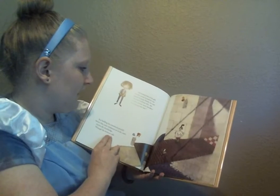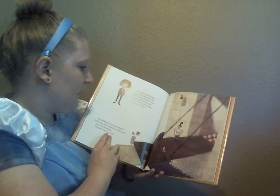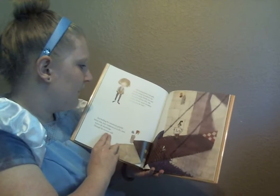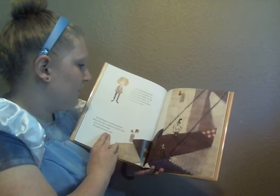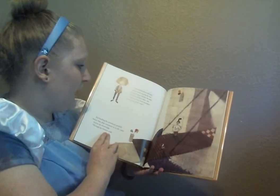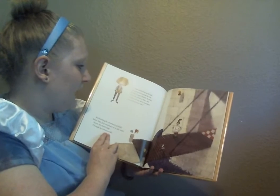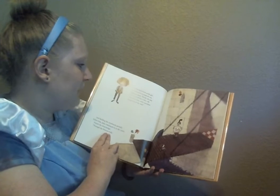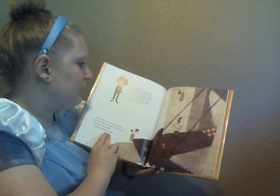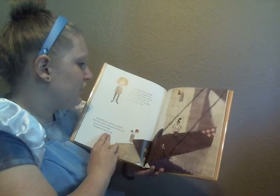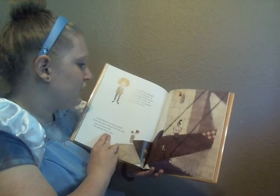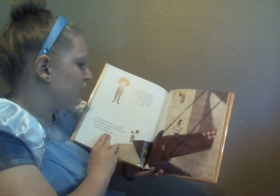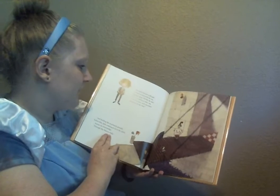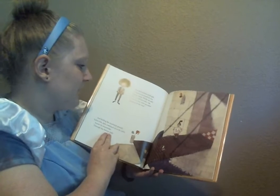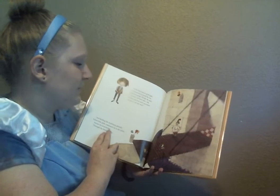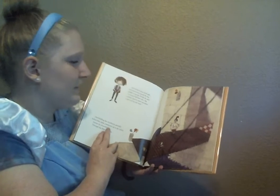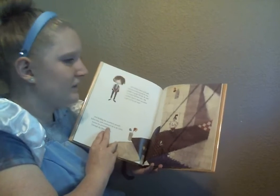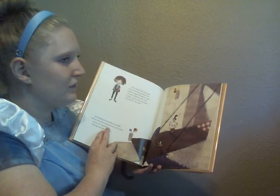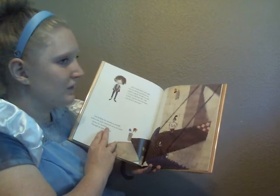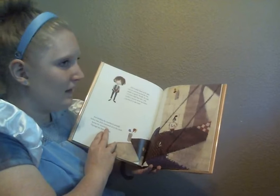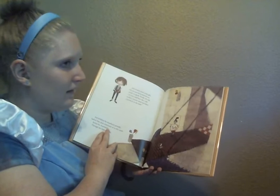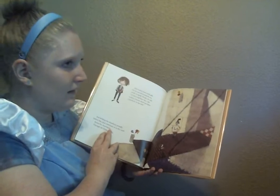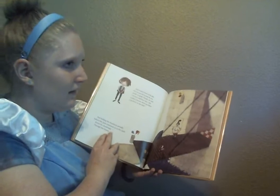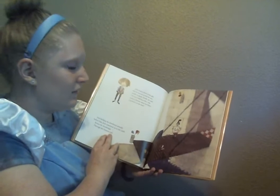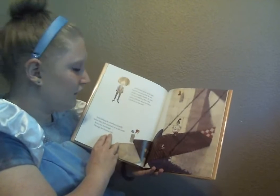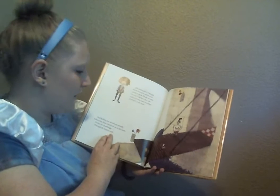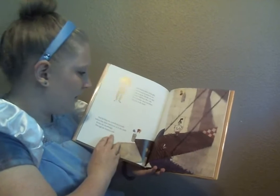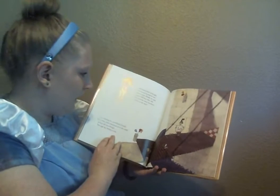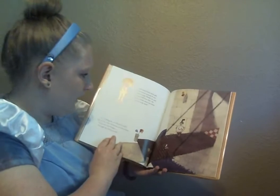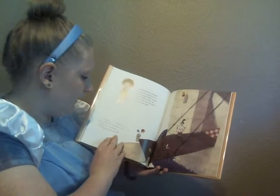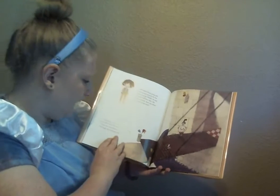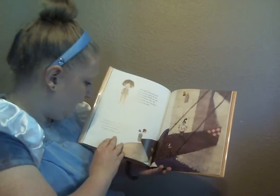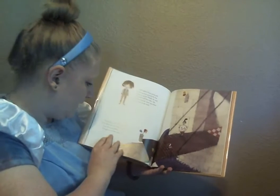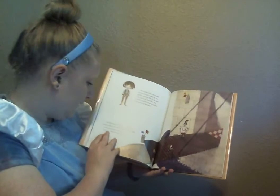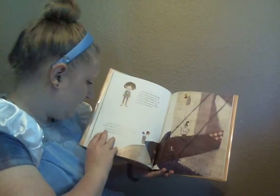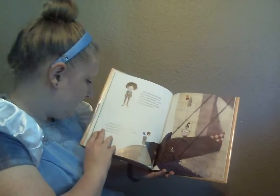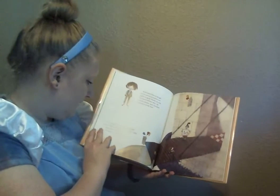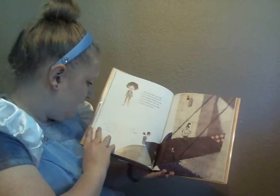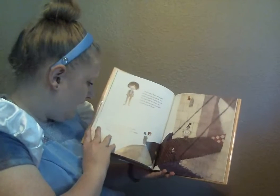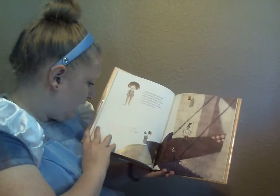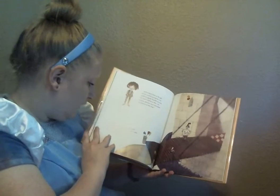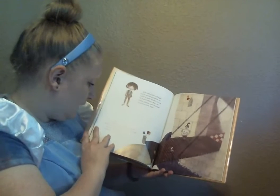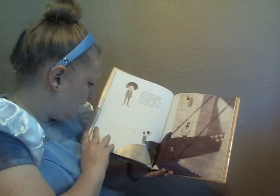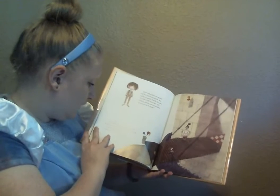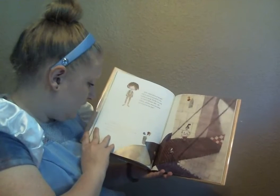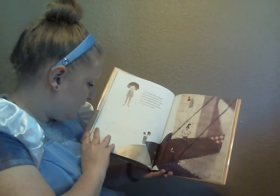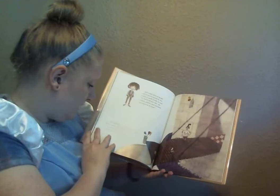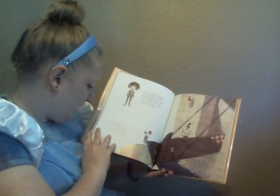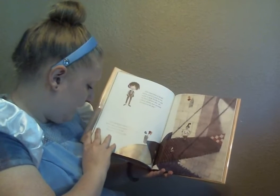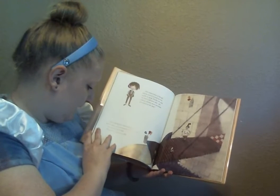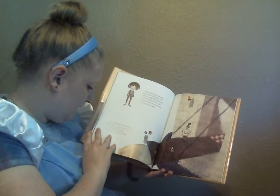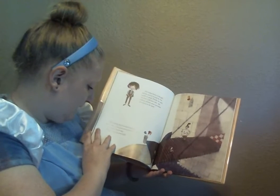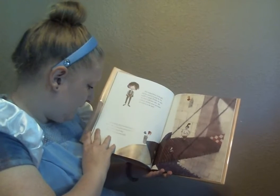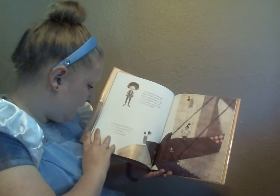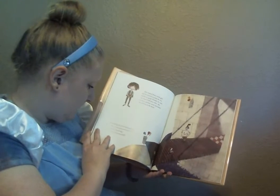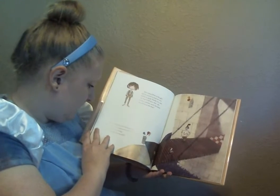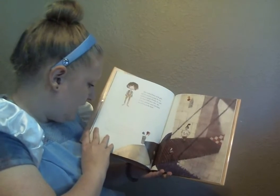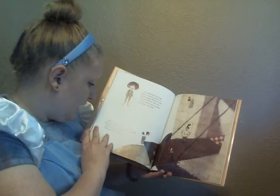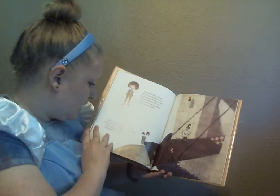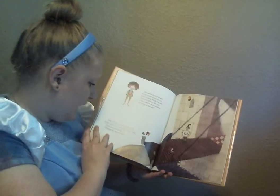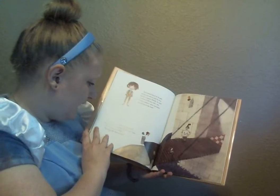the reddest, juiciest, most succulent strawberry in the land." And holding the strawberry proudly before him, Jack